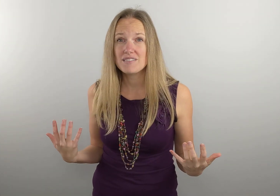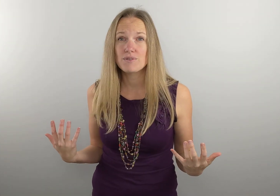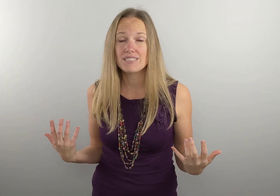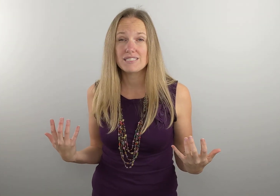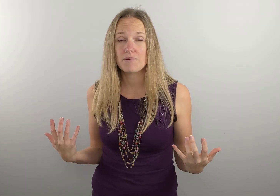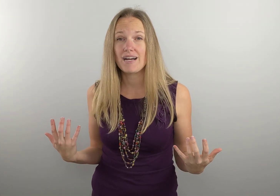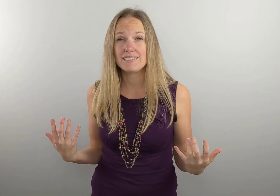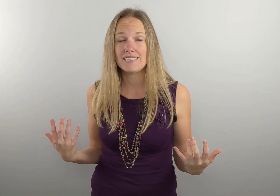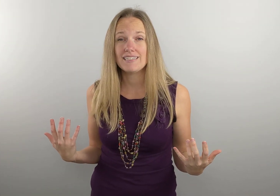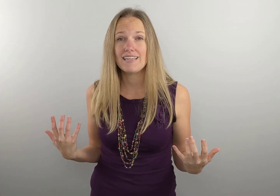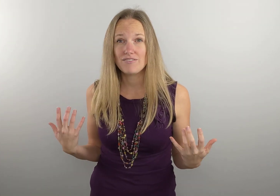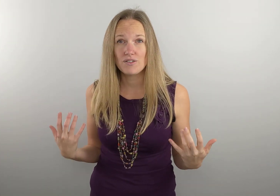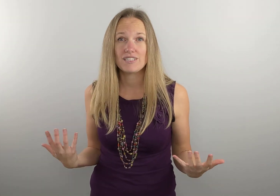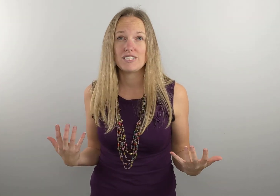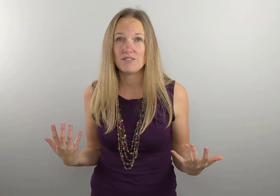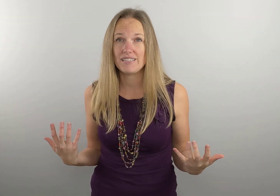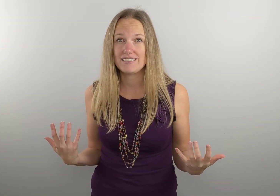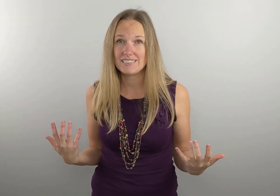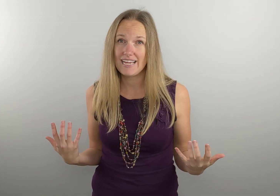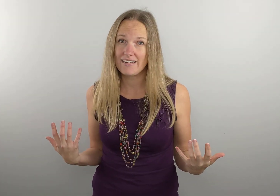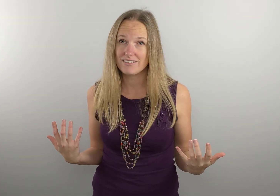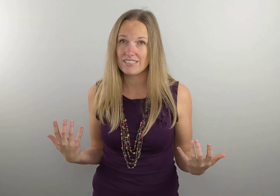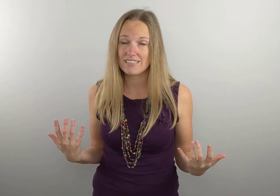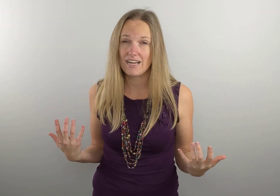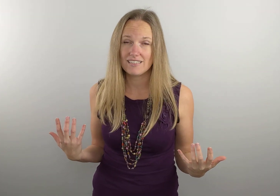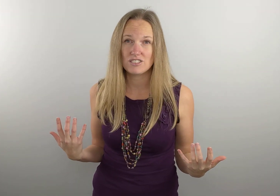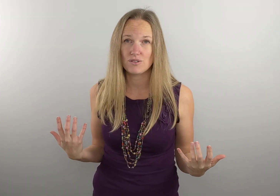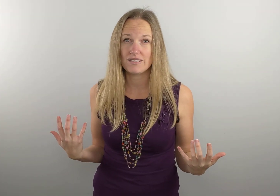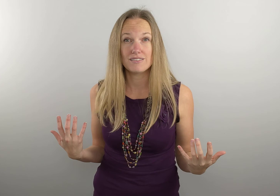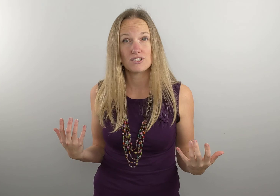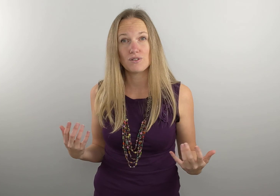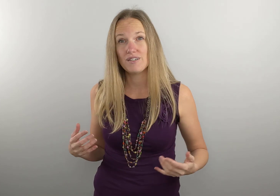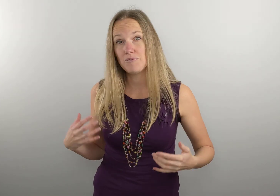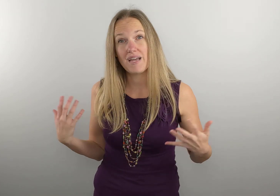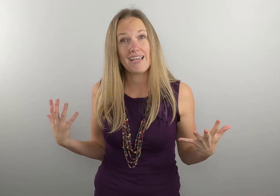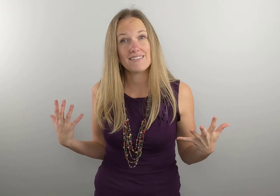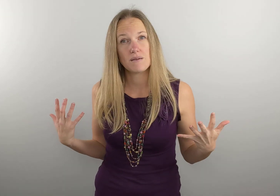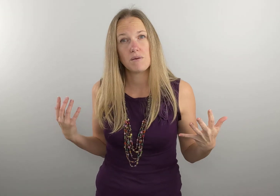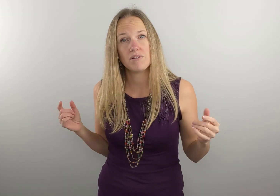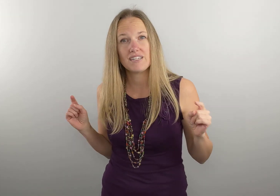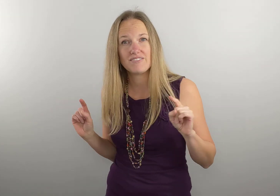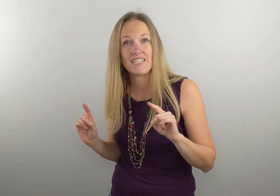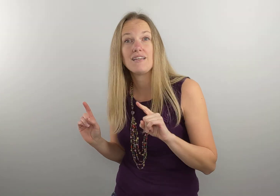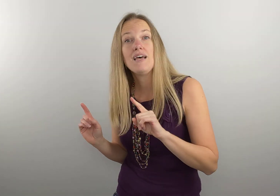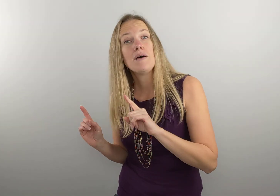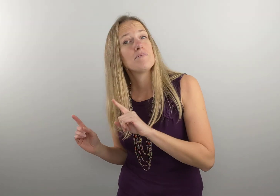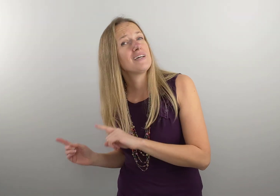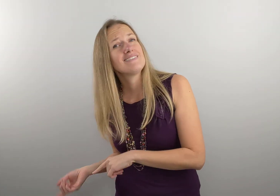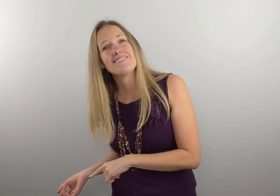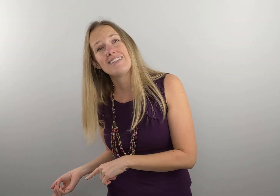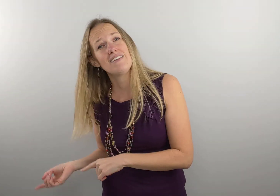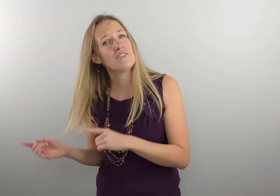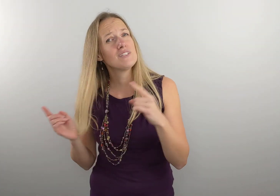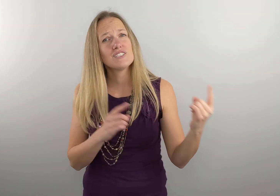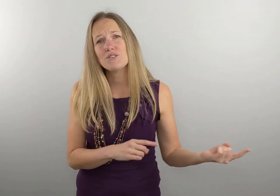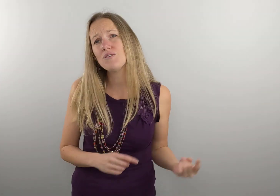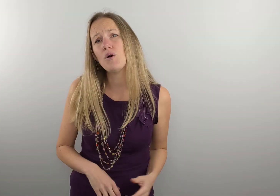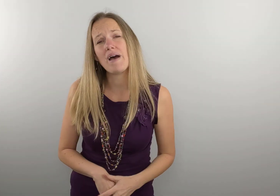really surprising if you could do it just after a short little tutorial, but hey, some people are gifted. But if you need to, go back